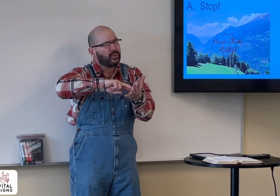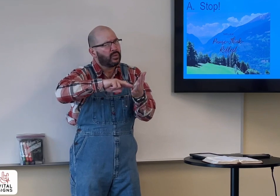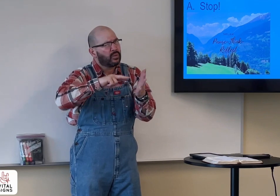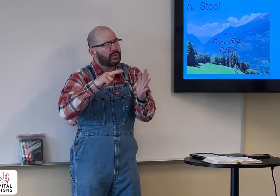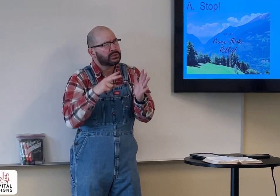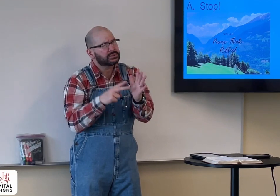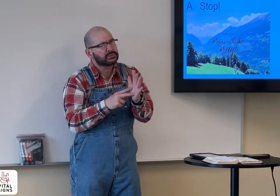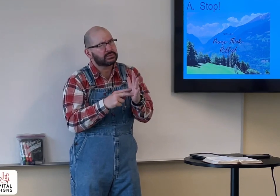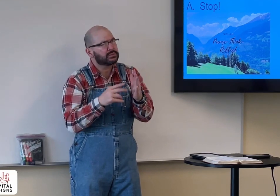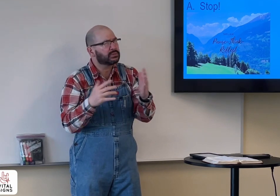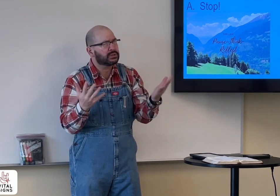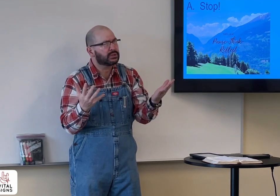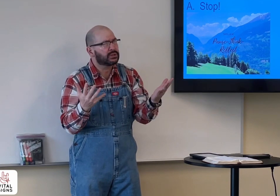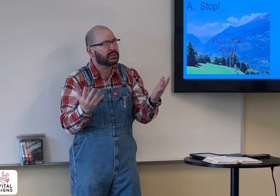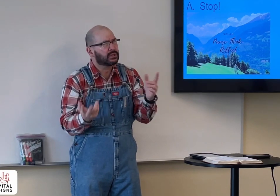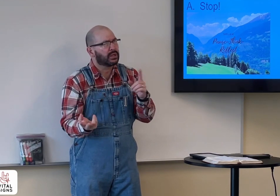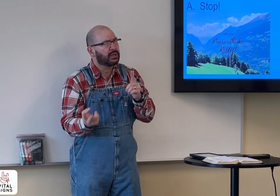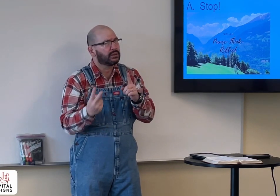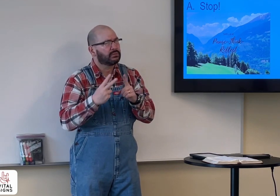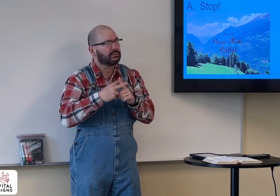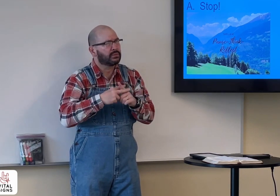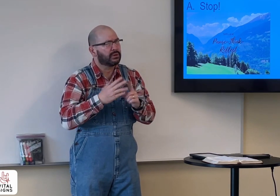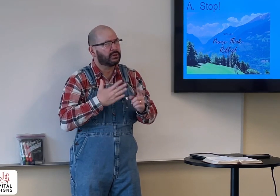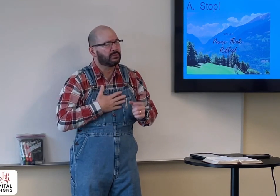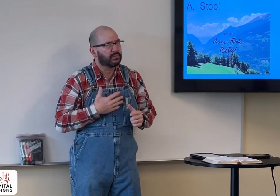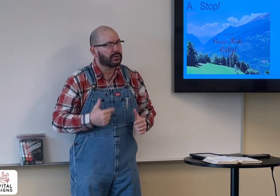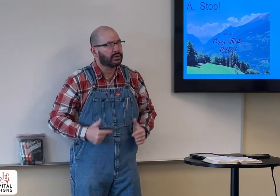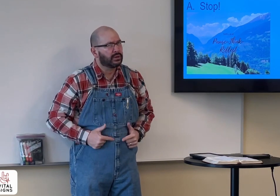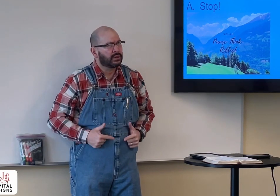read. What does that mean? How do I apply it to my life?